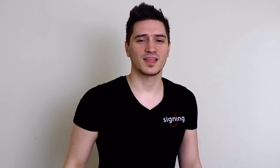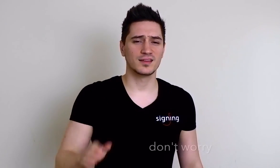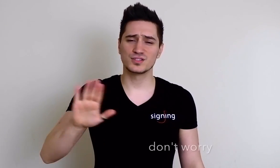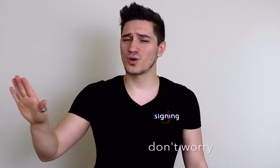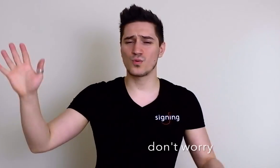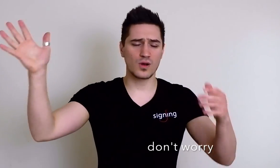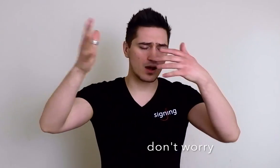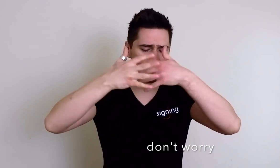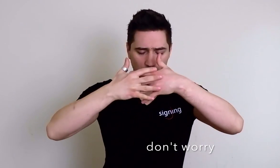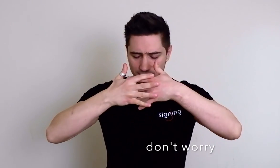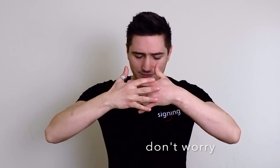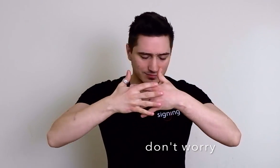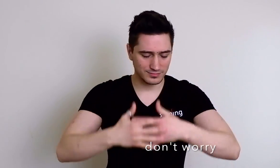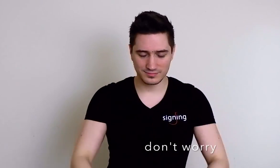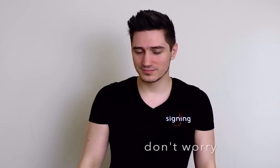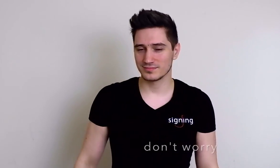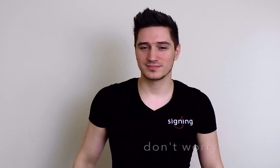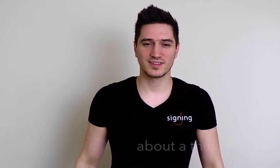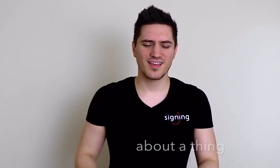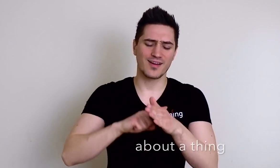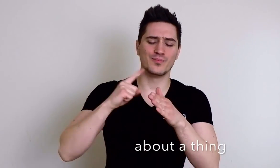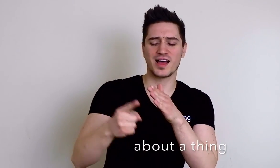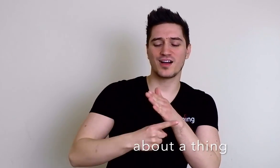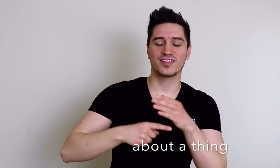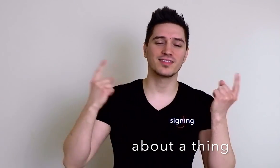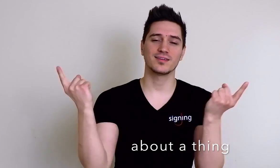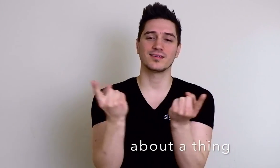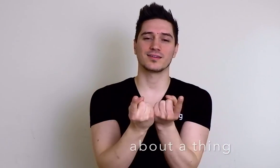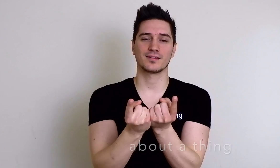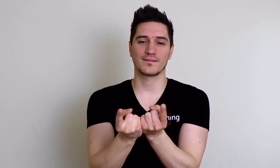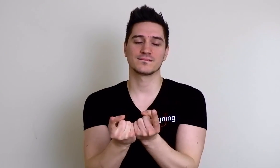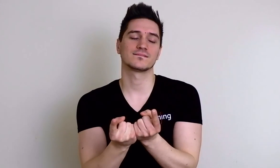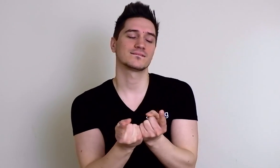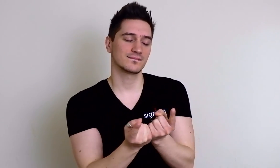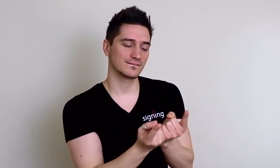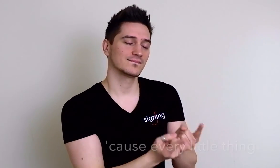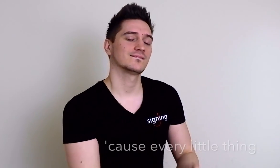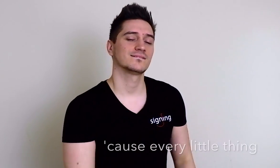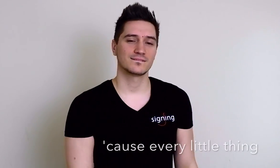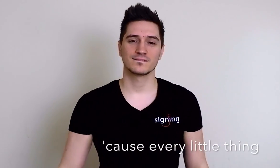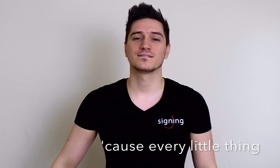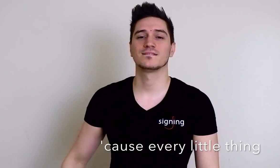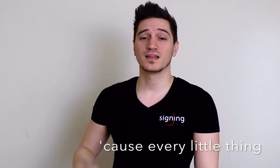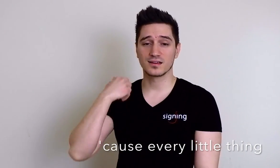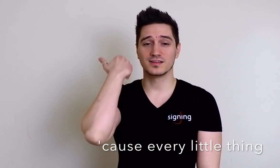When you don't worry about a thing Cause